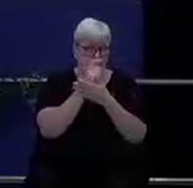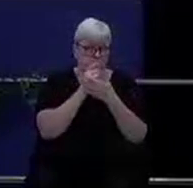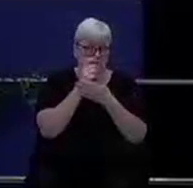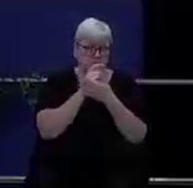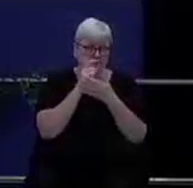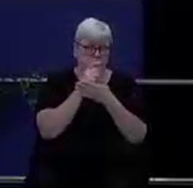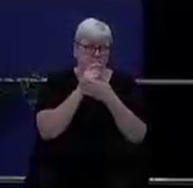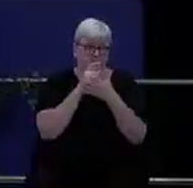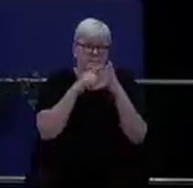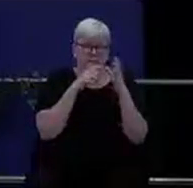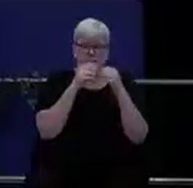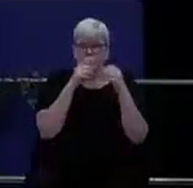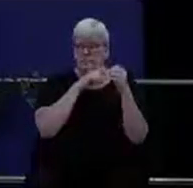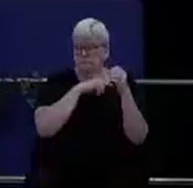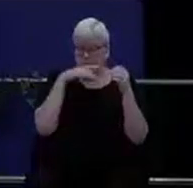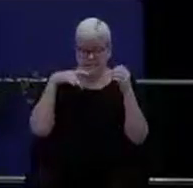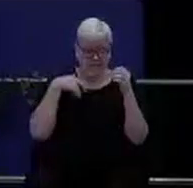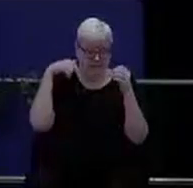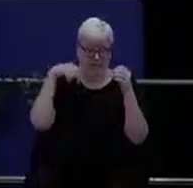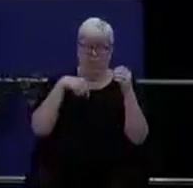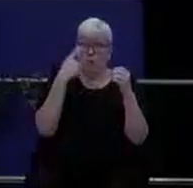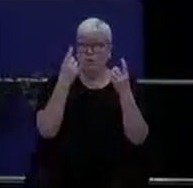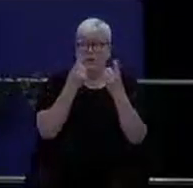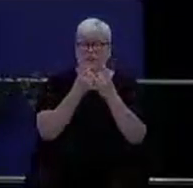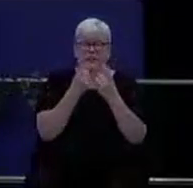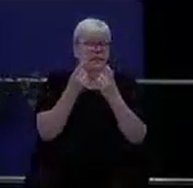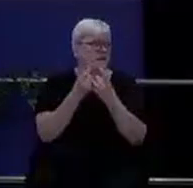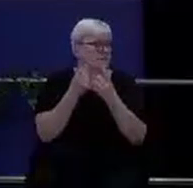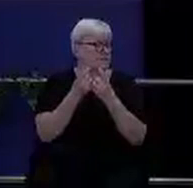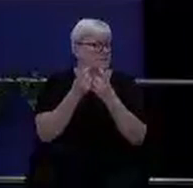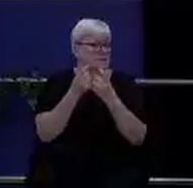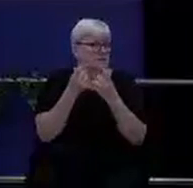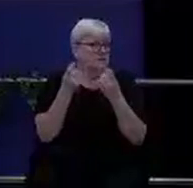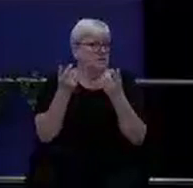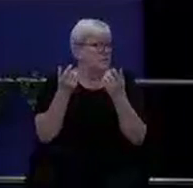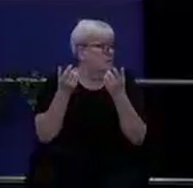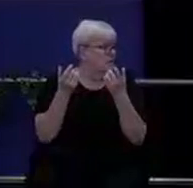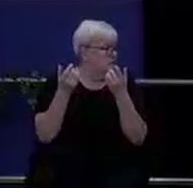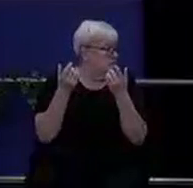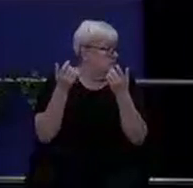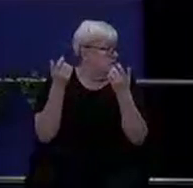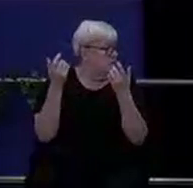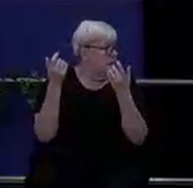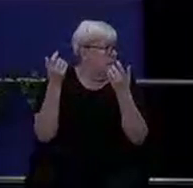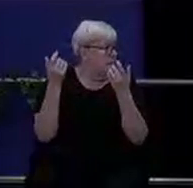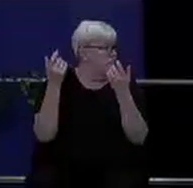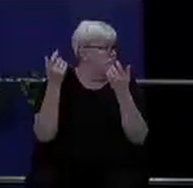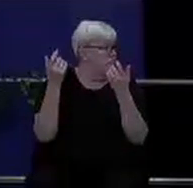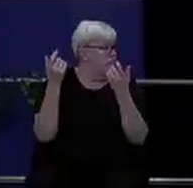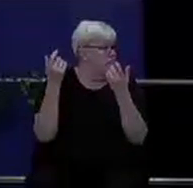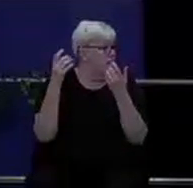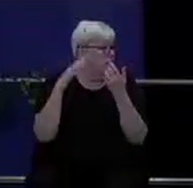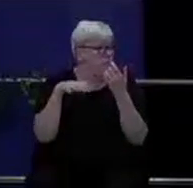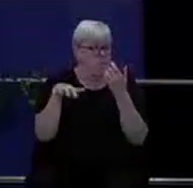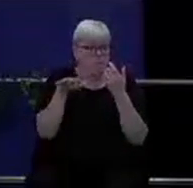Aberdeen because I live here, and because one of my things is the idea of the sort of Taoist idea of place